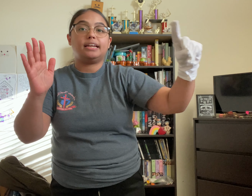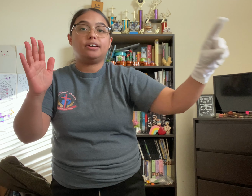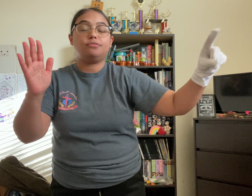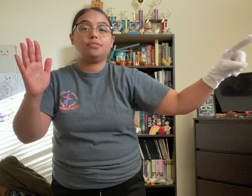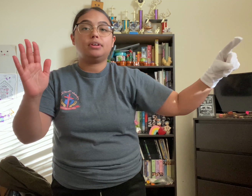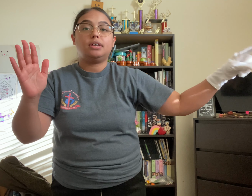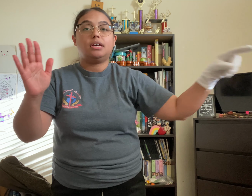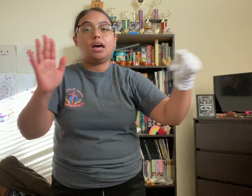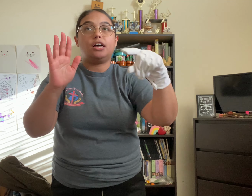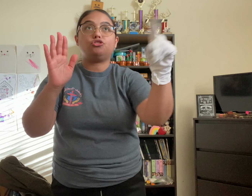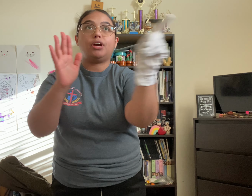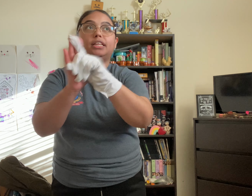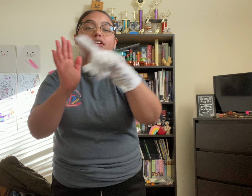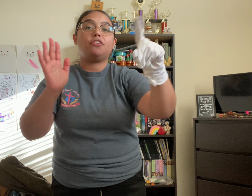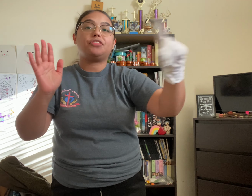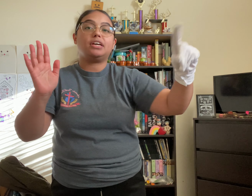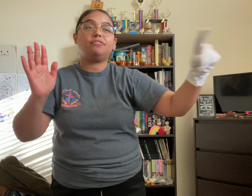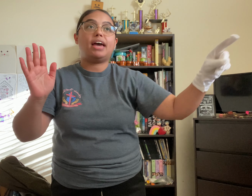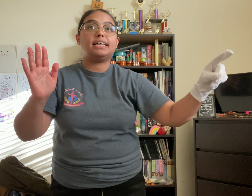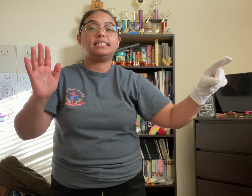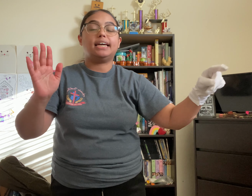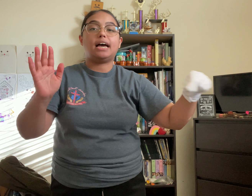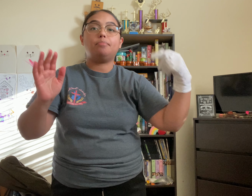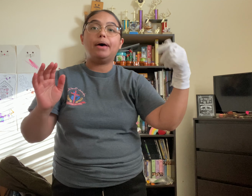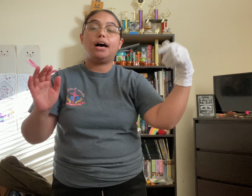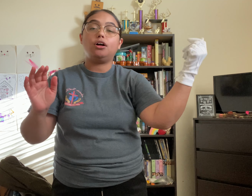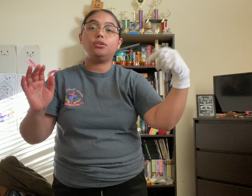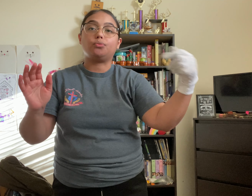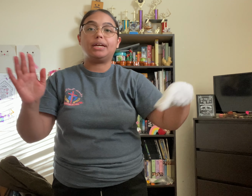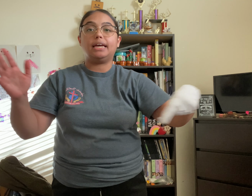of trail it off. Think of it as like a bell ringing.